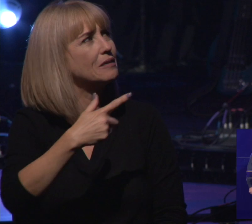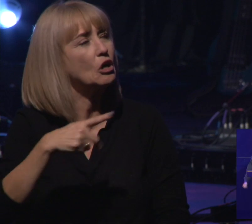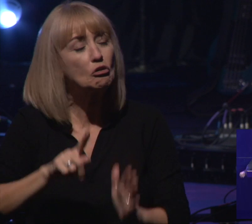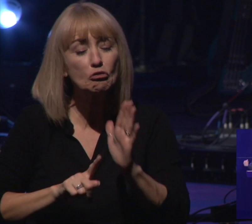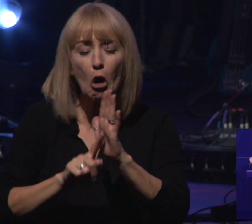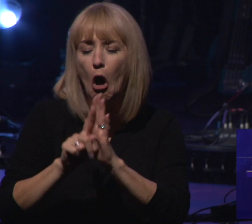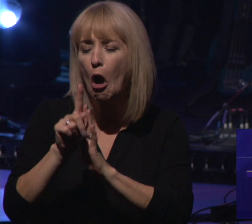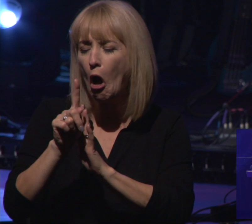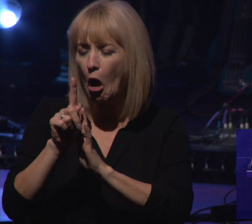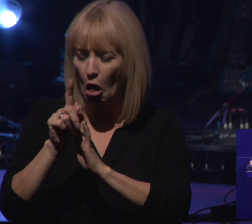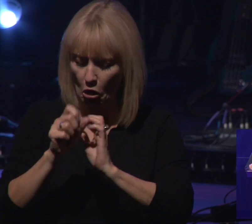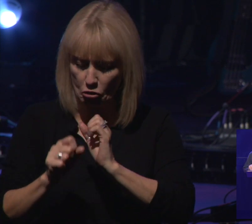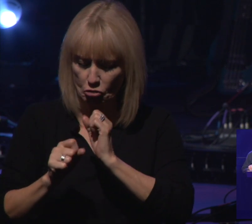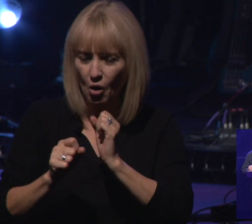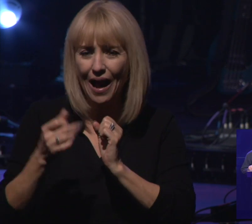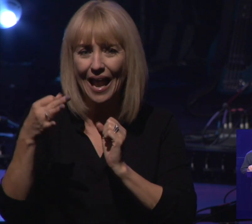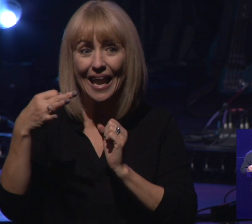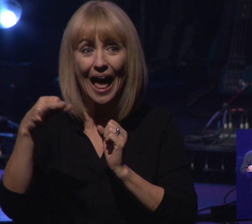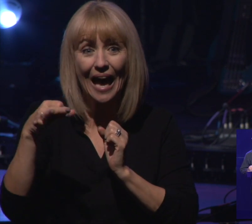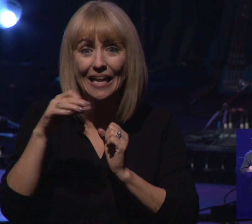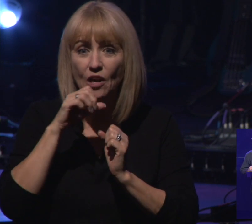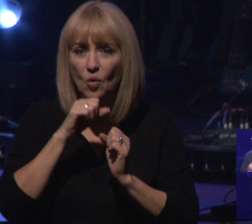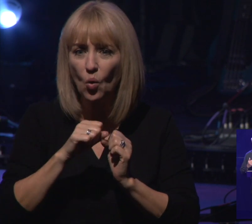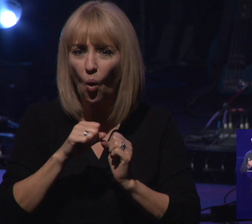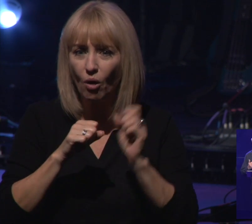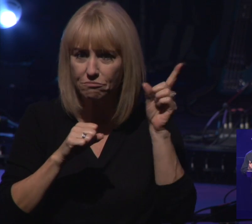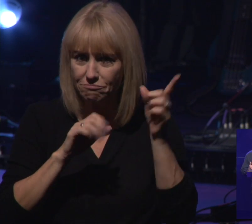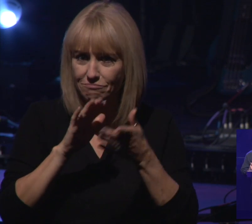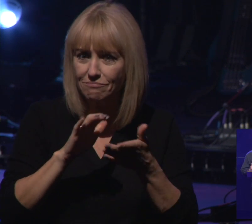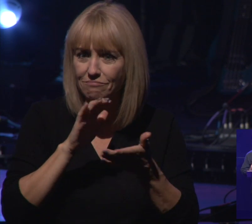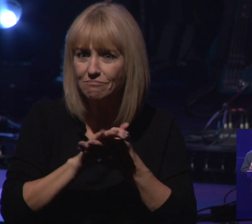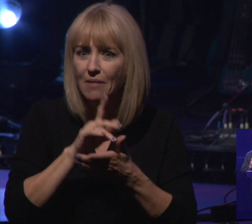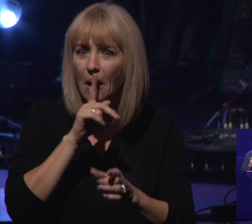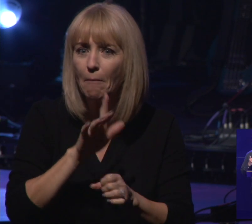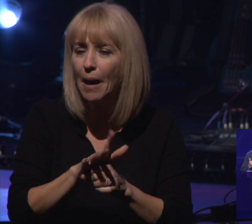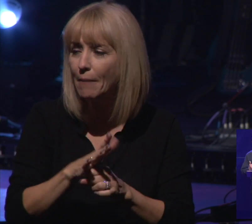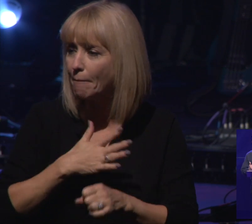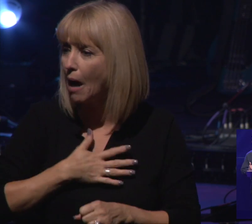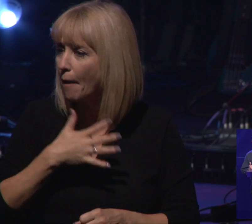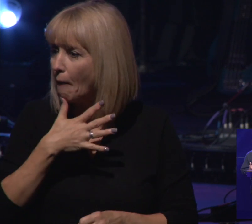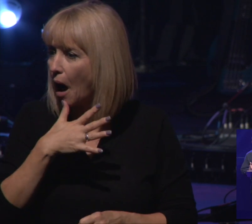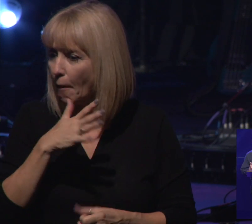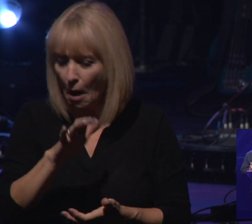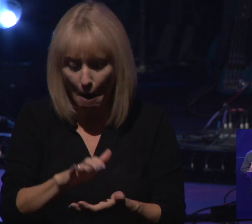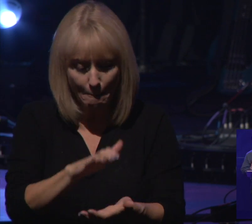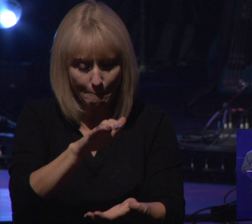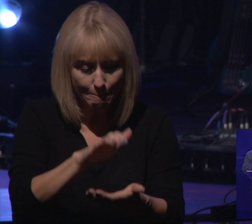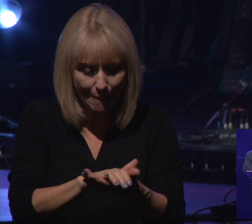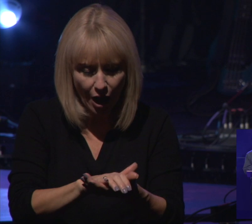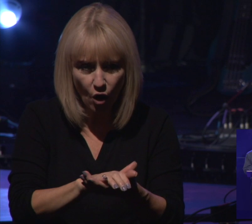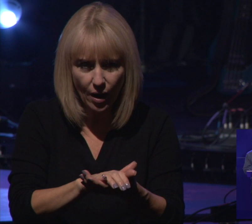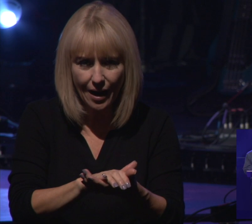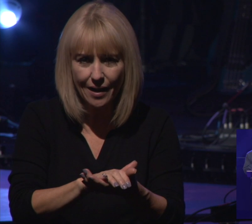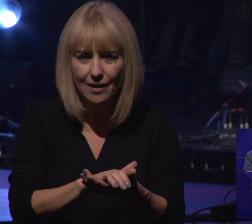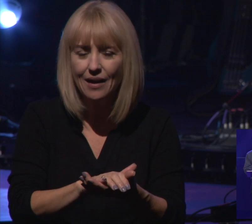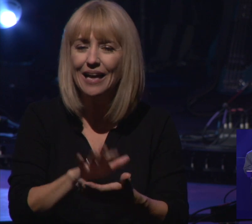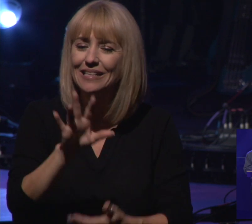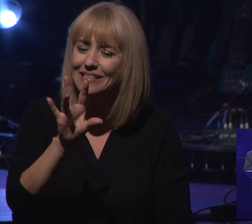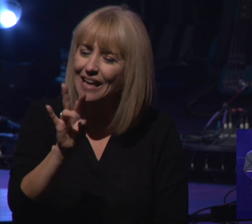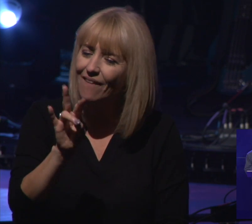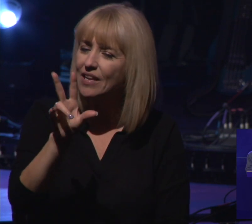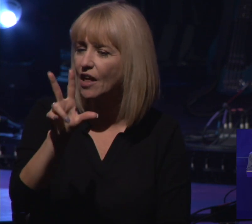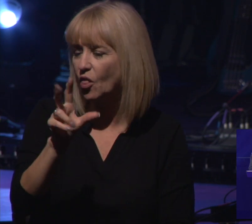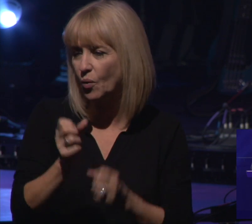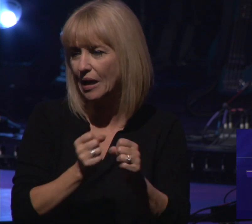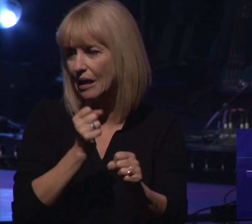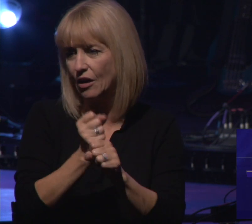good-looking guy. He's this tall, strong man. And as a 19-year-old, he made a commitment. He made a commitment to my mom that they were going to be